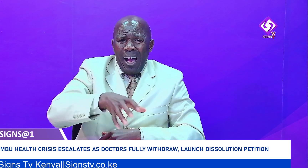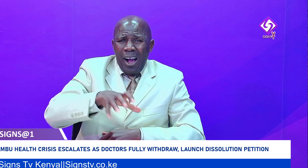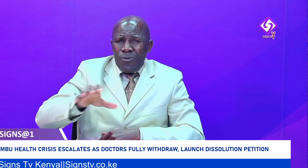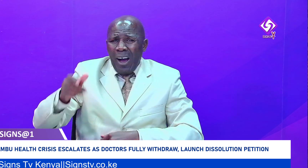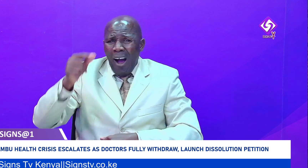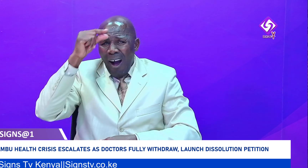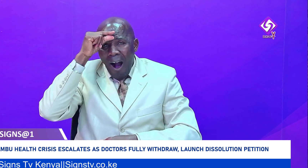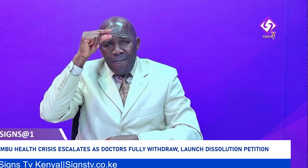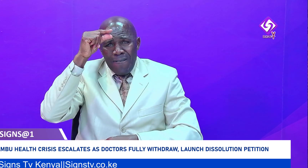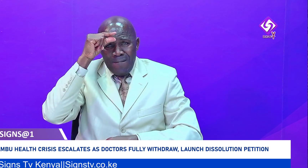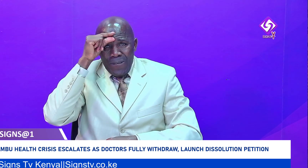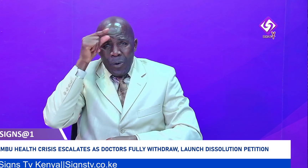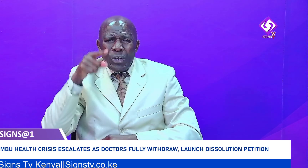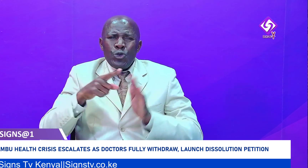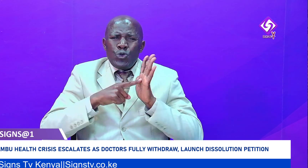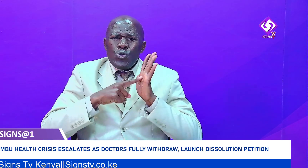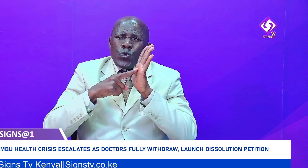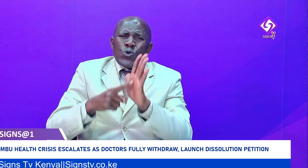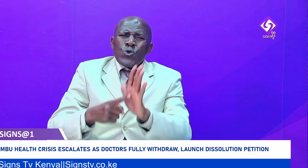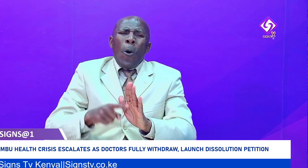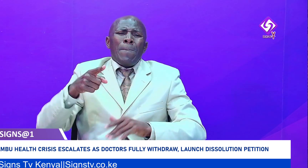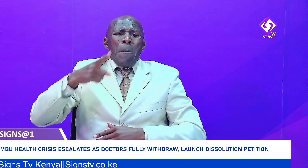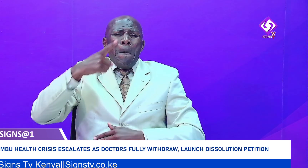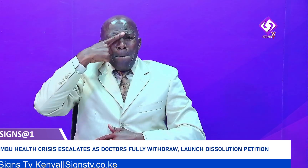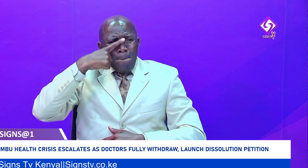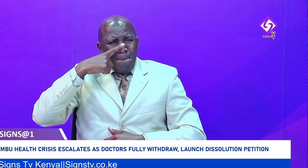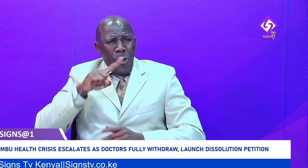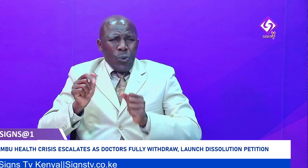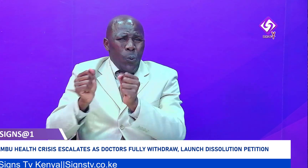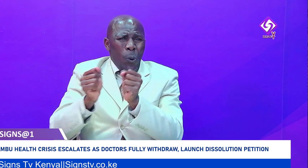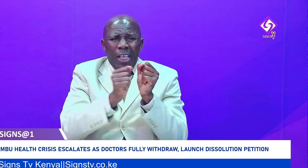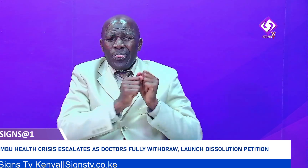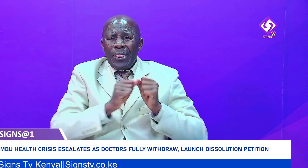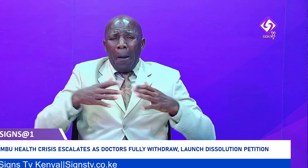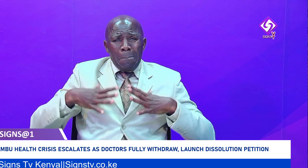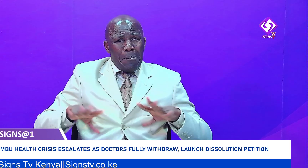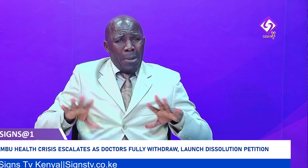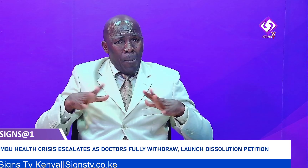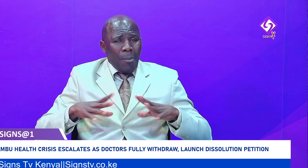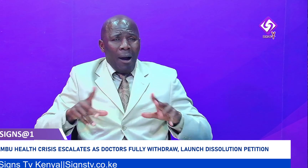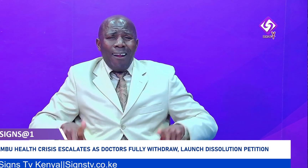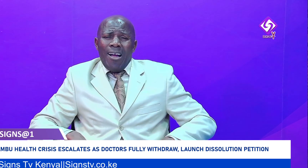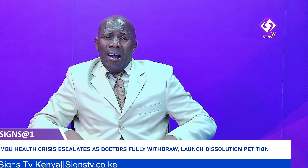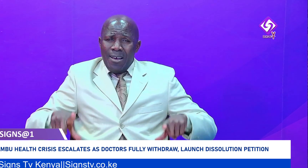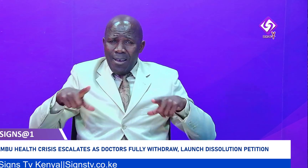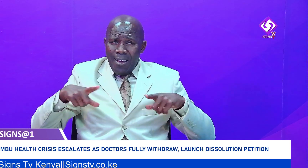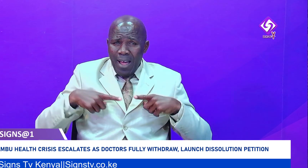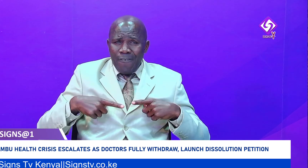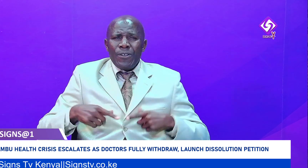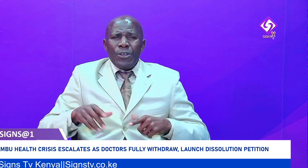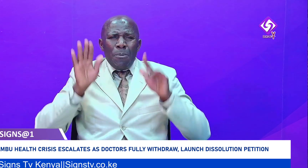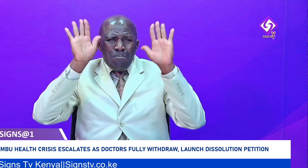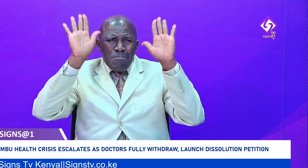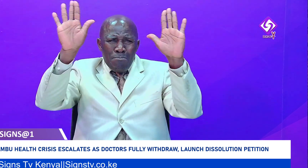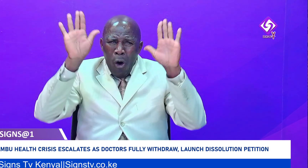accused the Kiambu County Governor of prioritizing politics with people's lives.